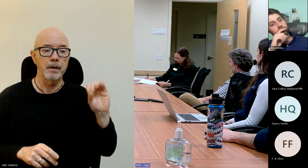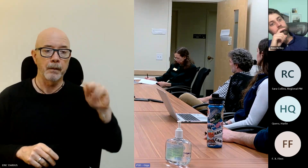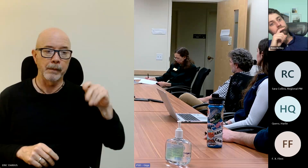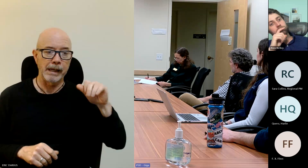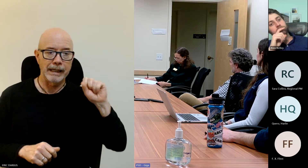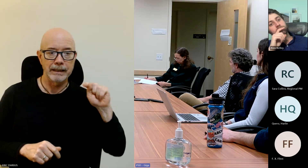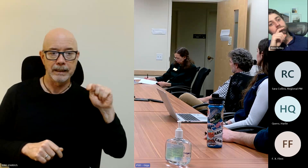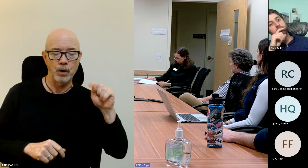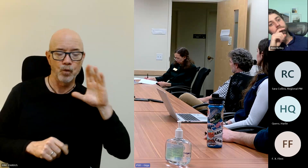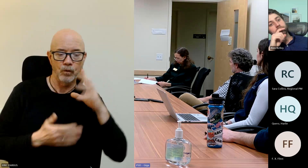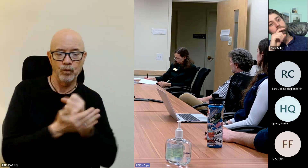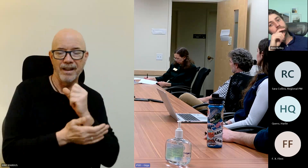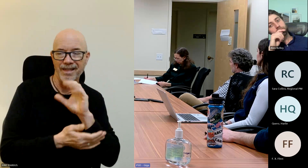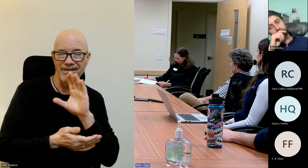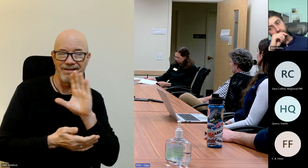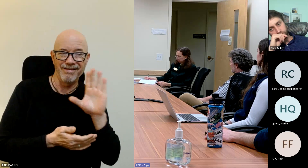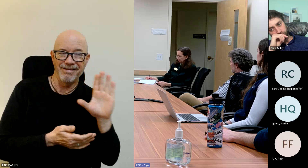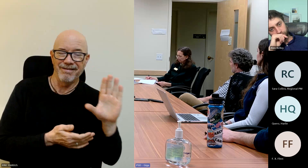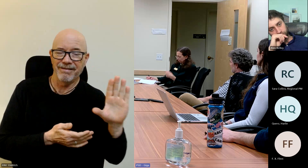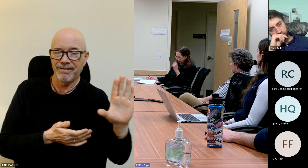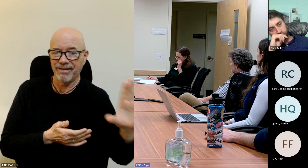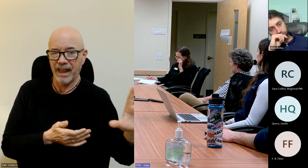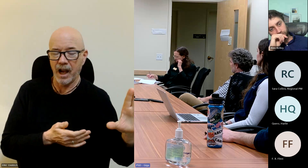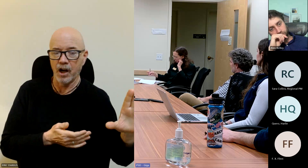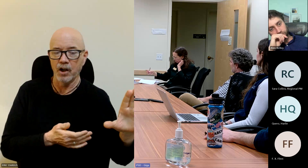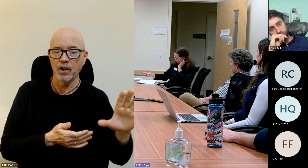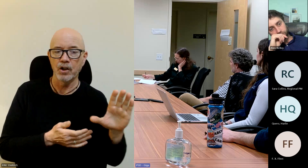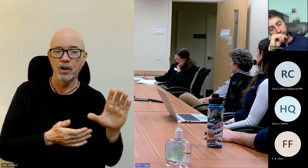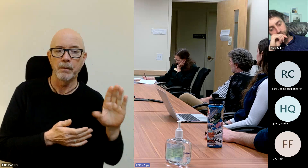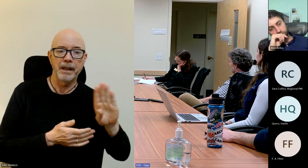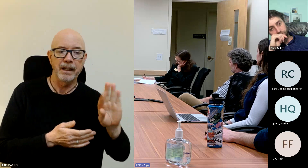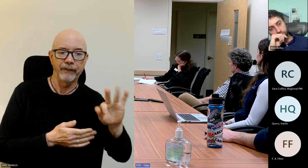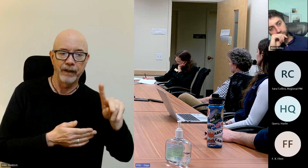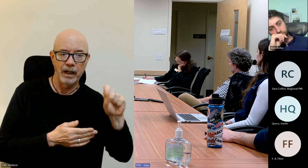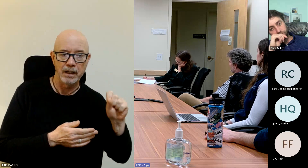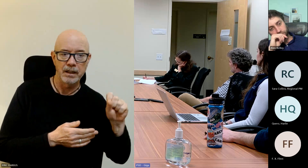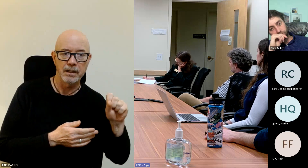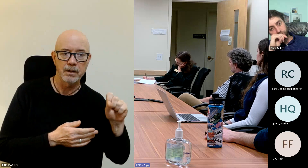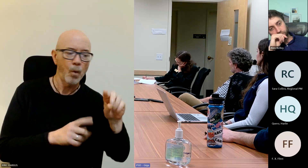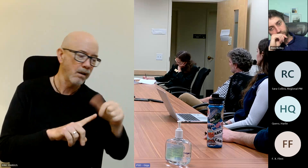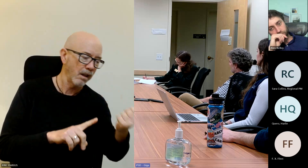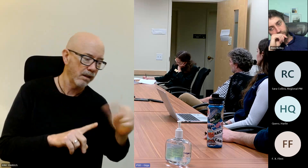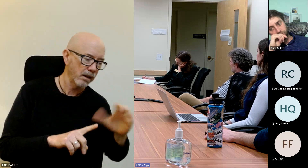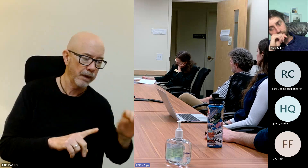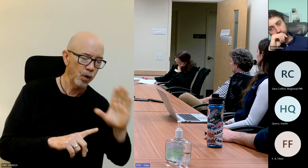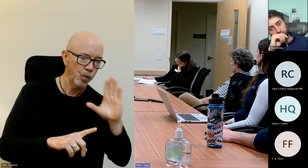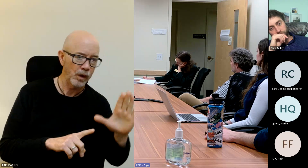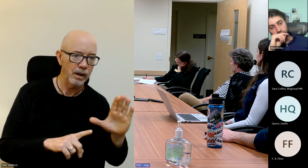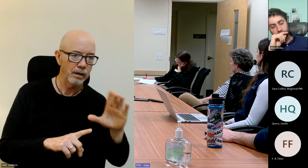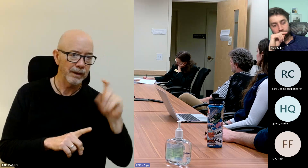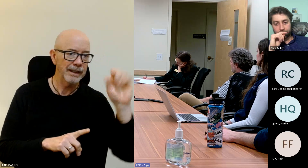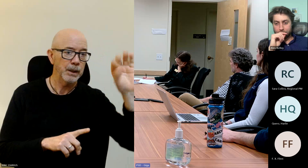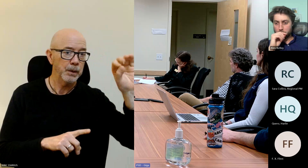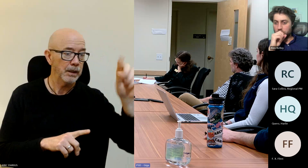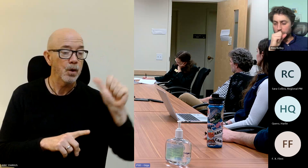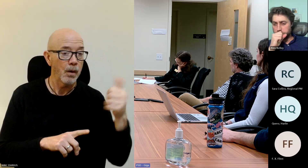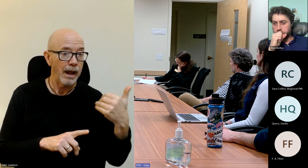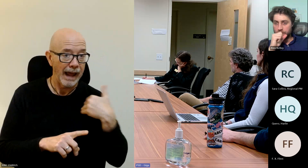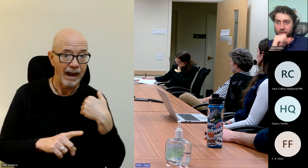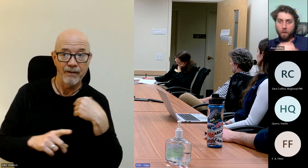have a greater concentration of unserved addresses within their reach that the CUDs don't have. And so by